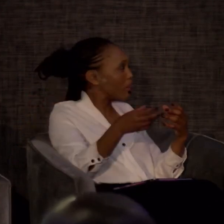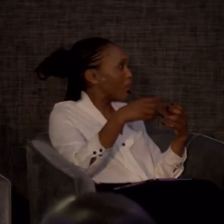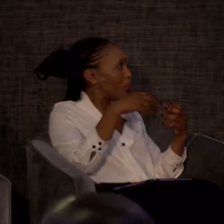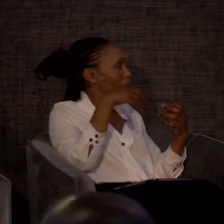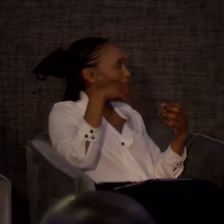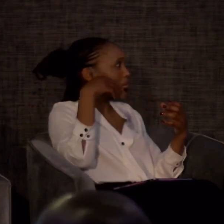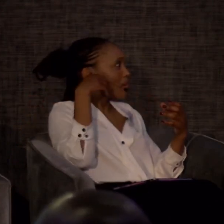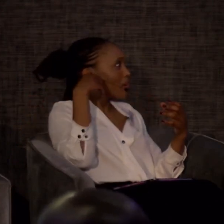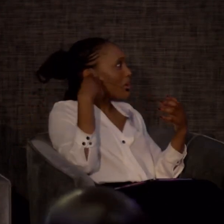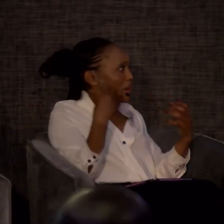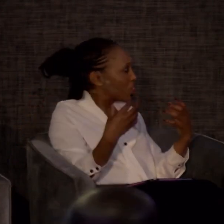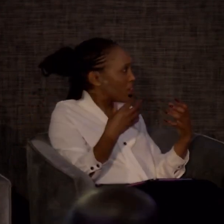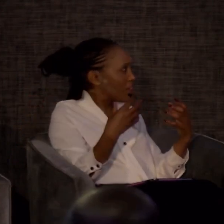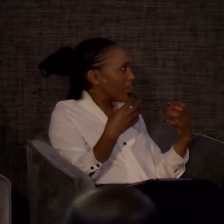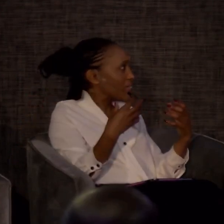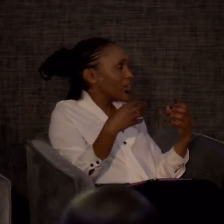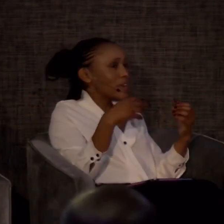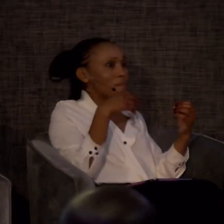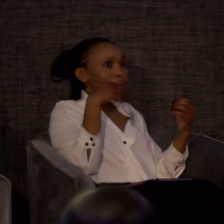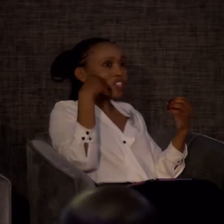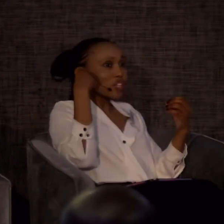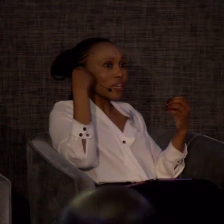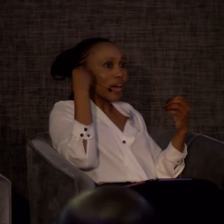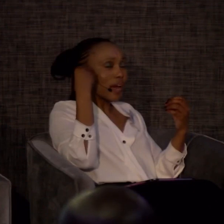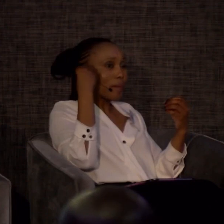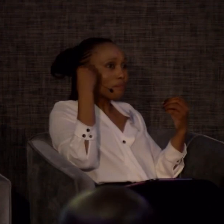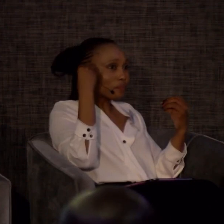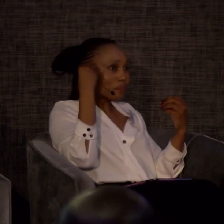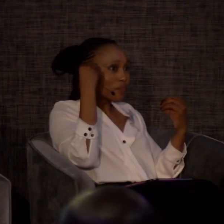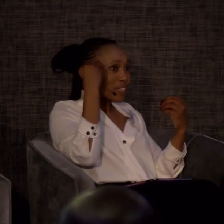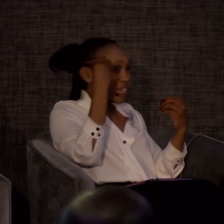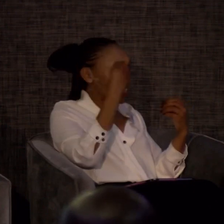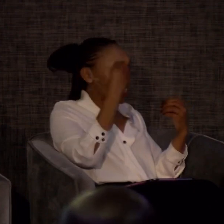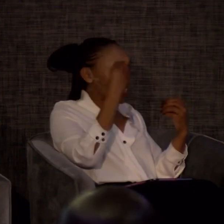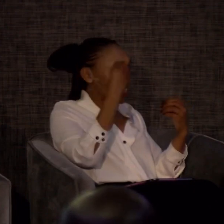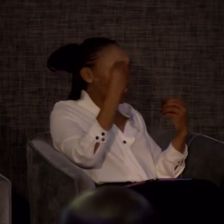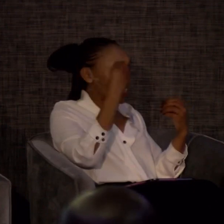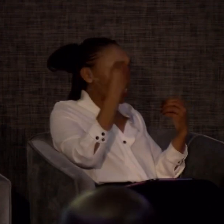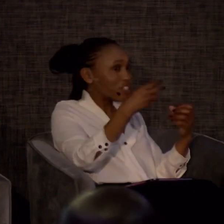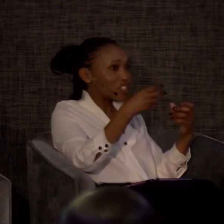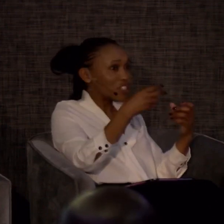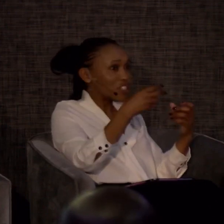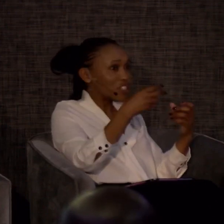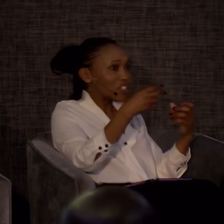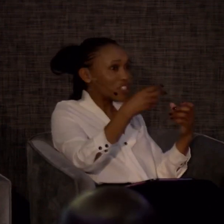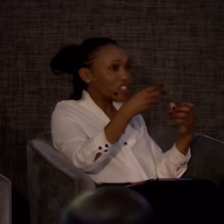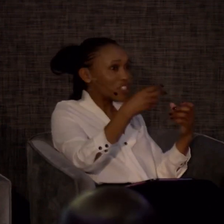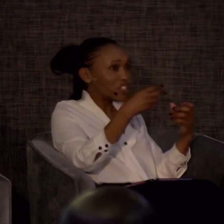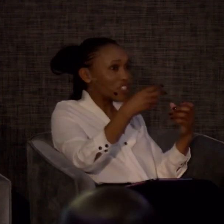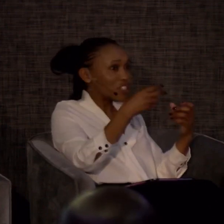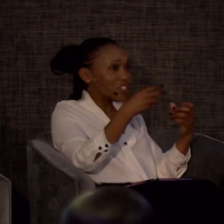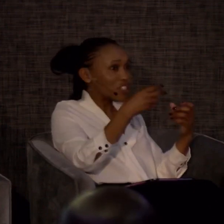billing problems. Imagine that. Imagine technicians, going into